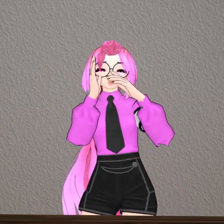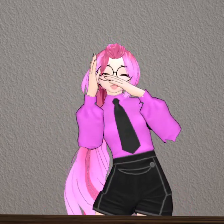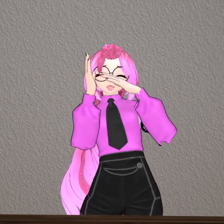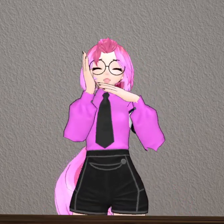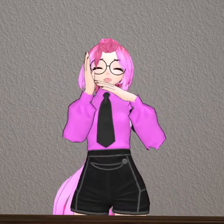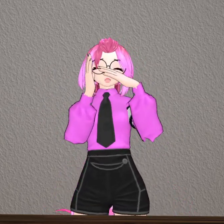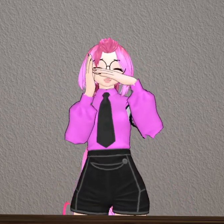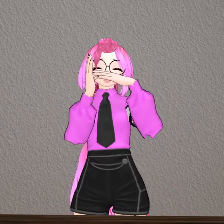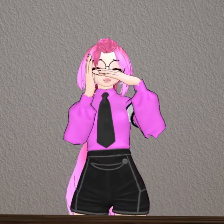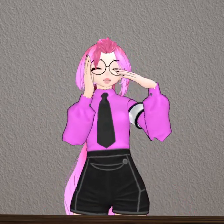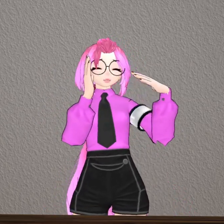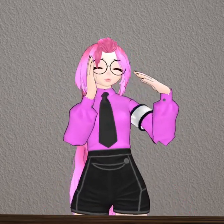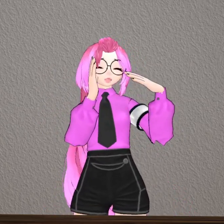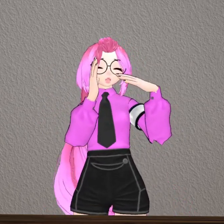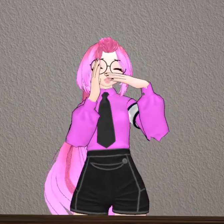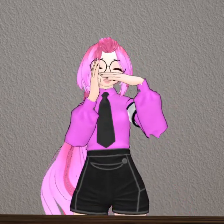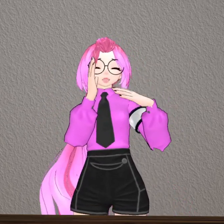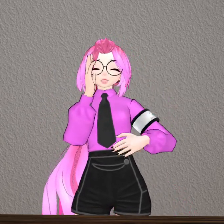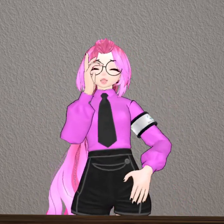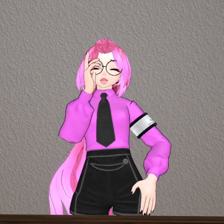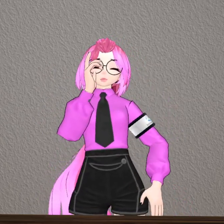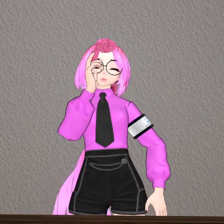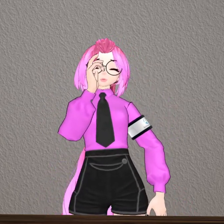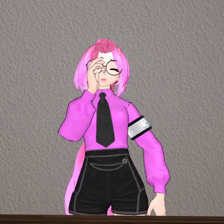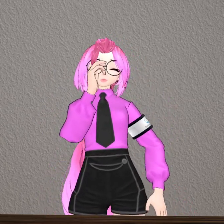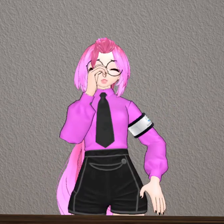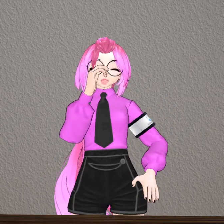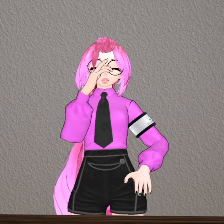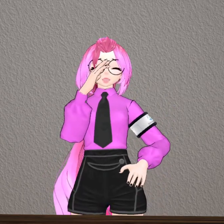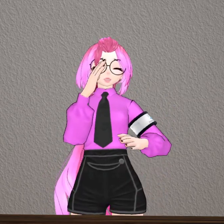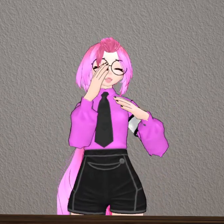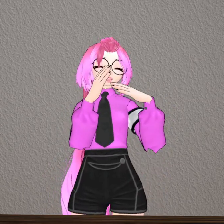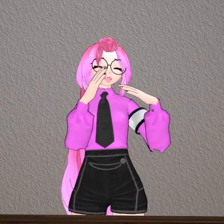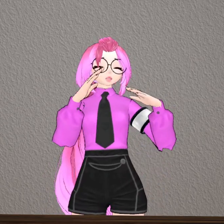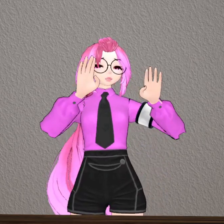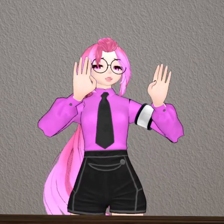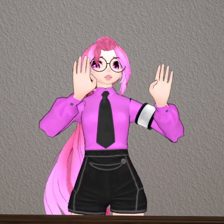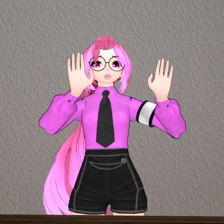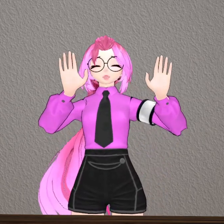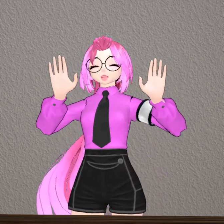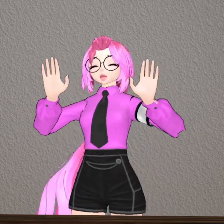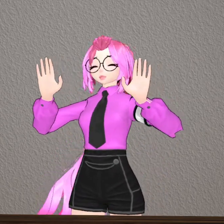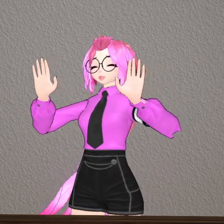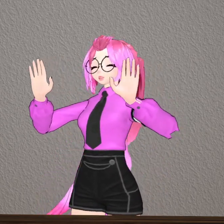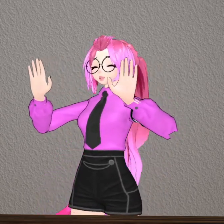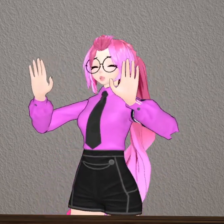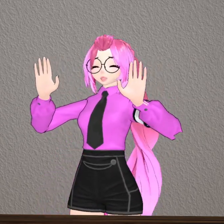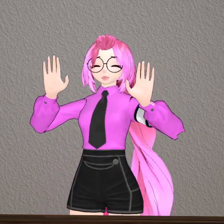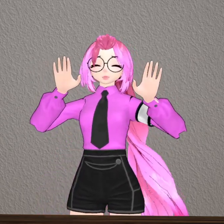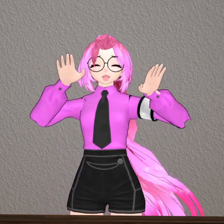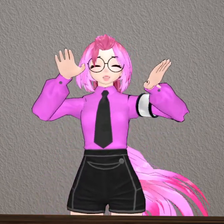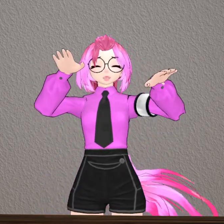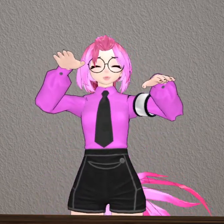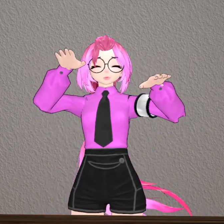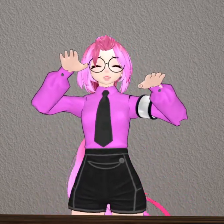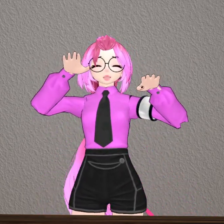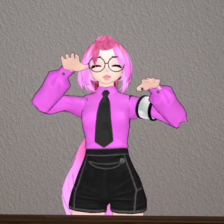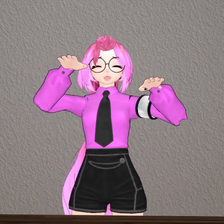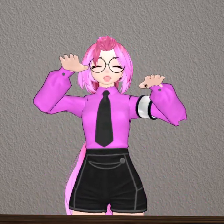B hand, which looks like an L. Like I can't really quite do it perfectly, but I prefer with flat hands. And then you're gonna have